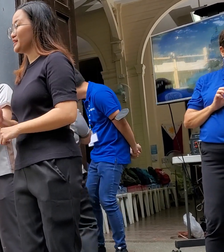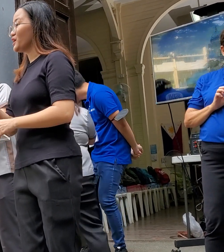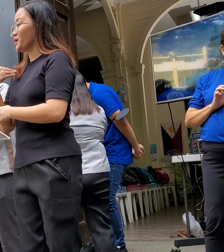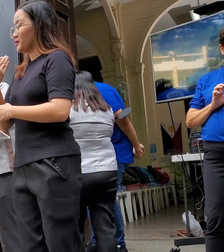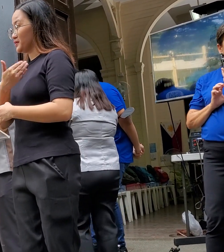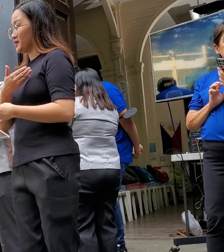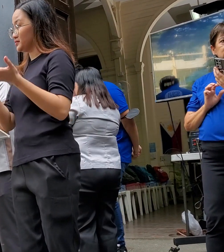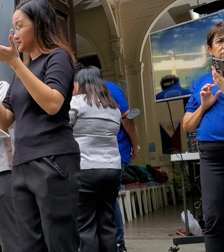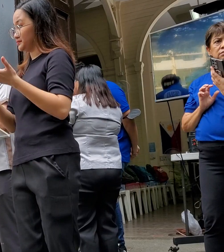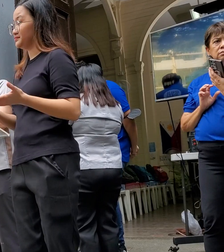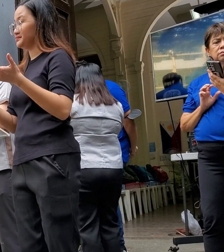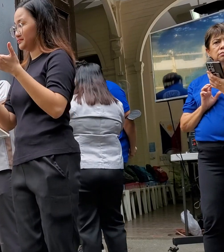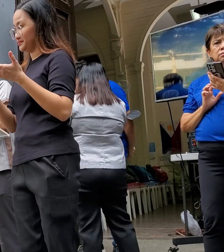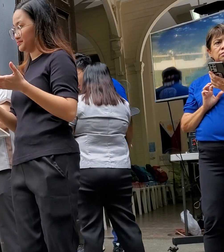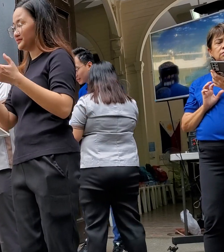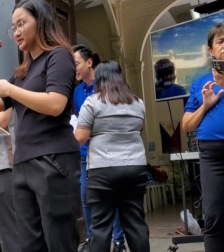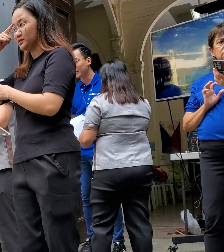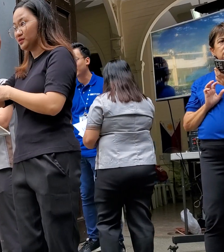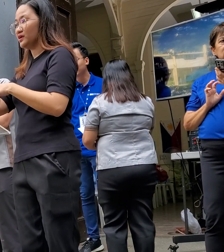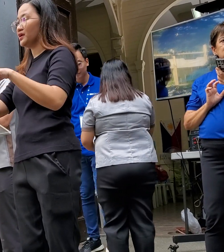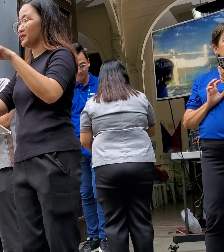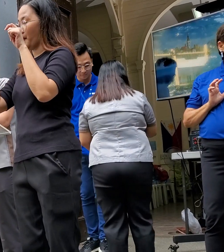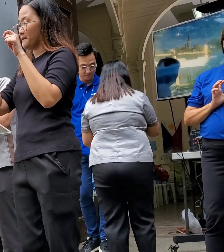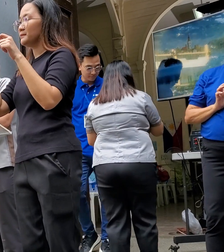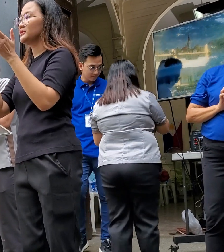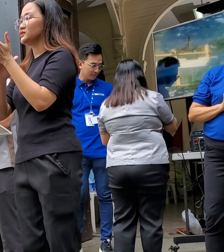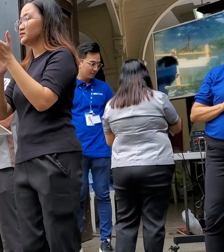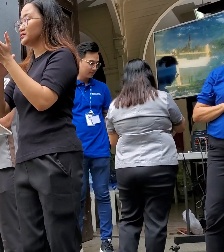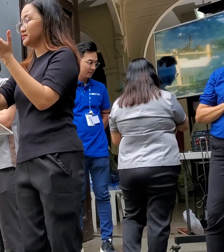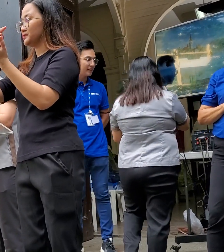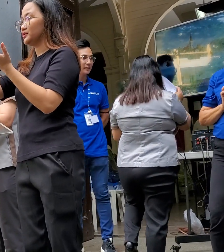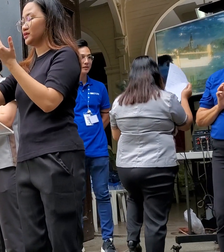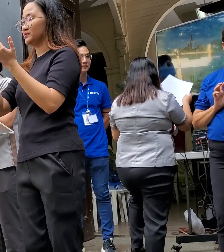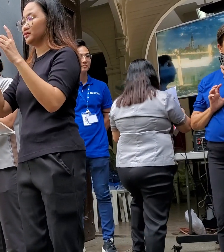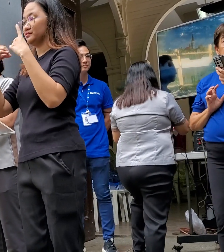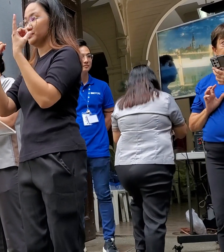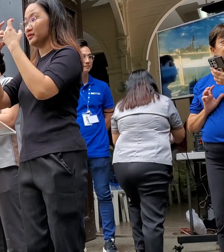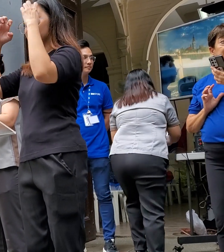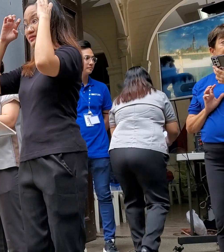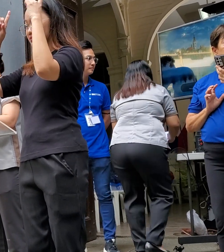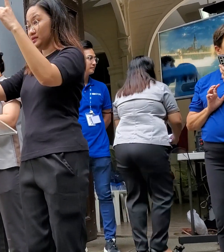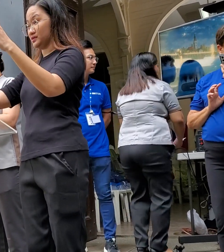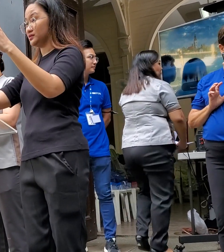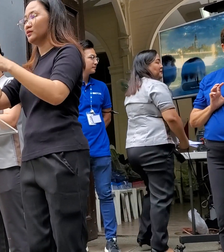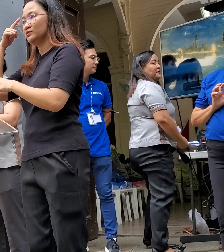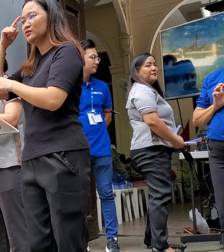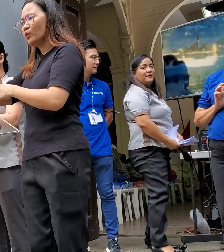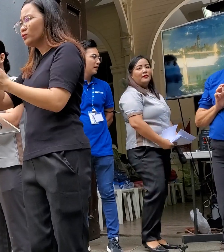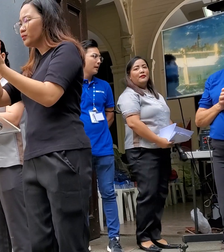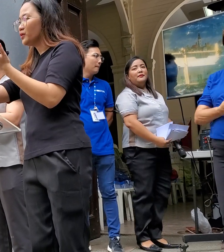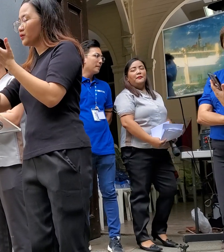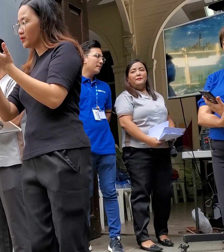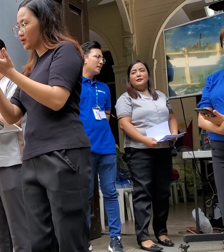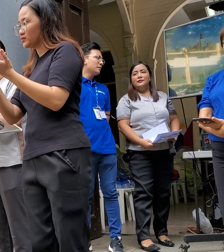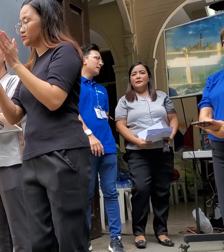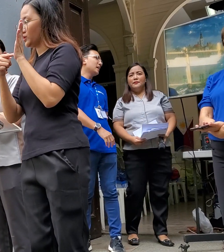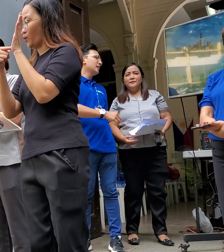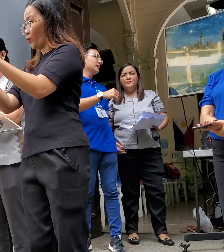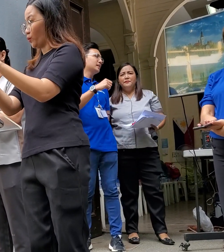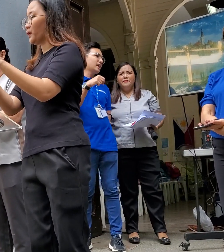here in connection with the ADAPA School Program of the Department of Education, a program that exemplifies